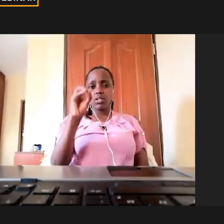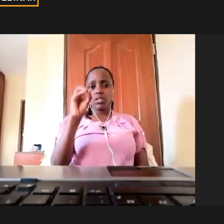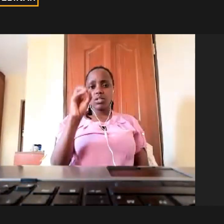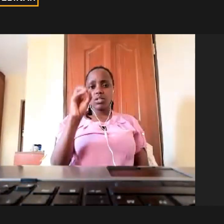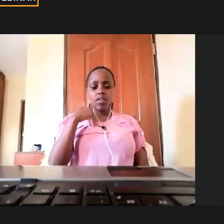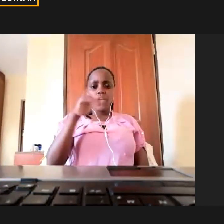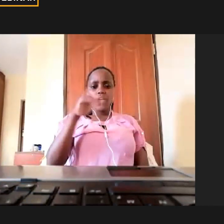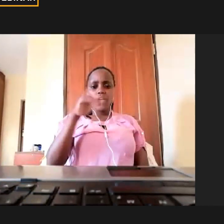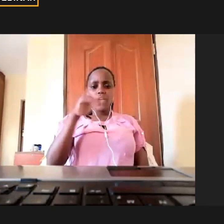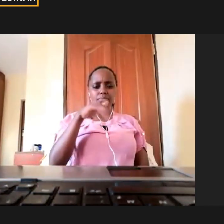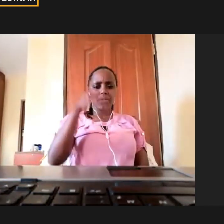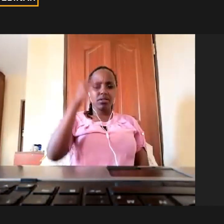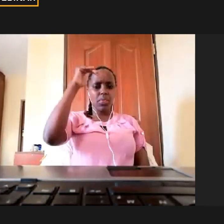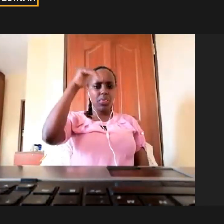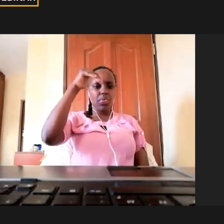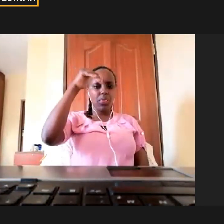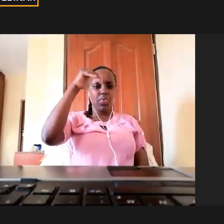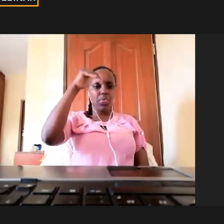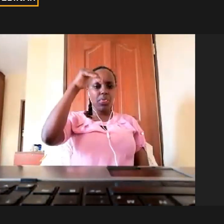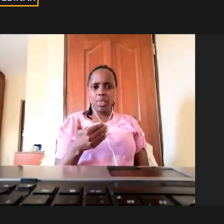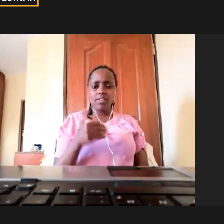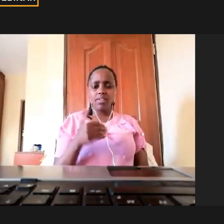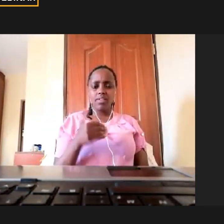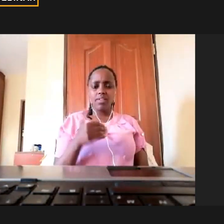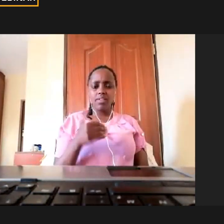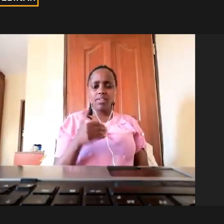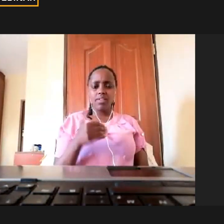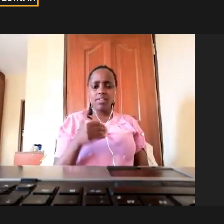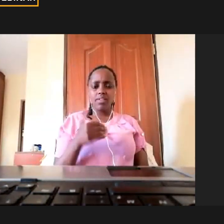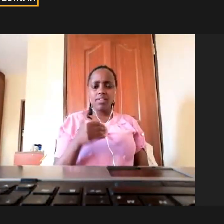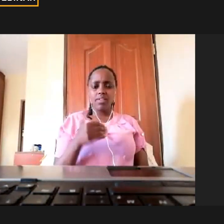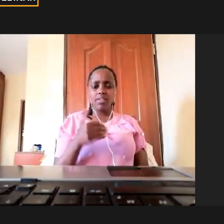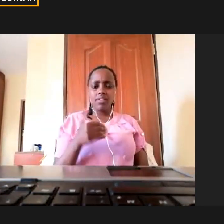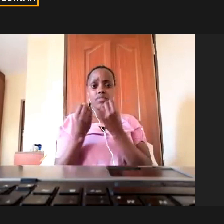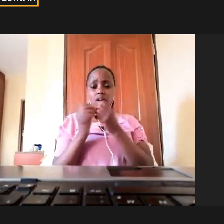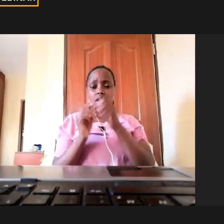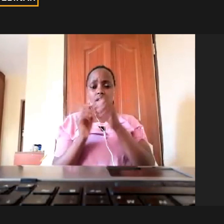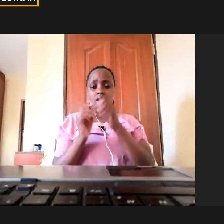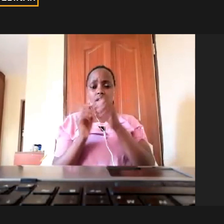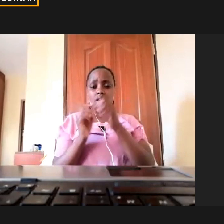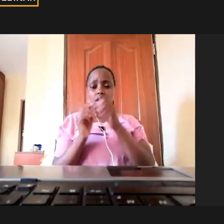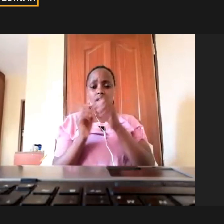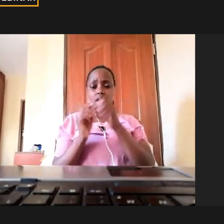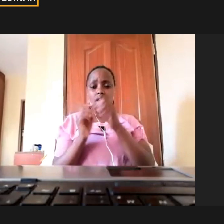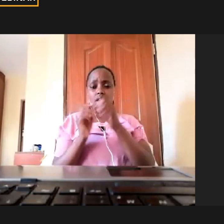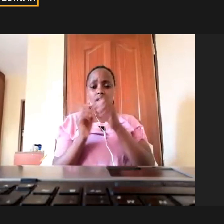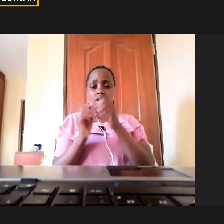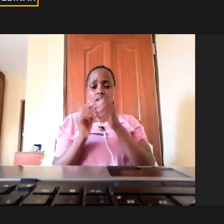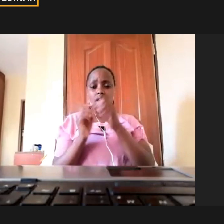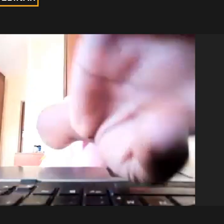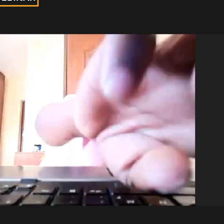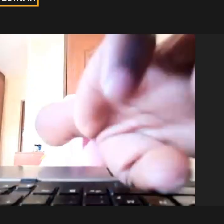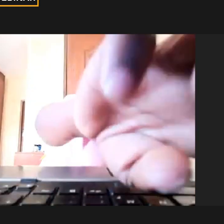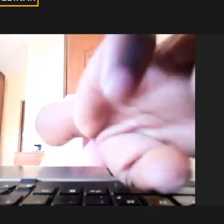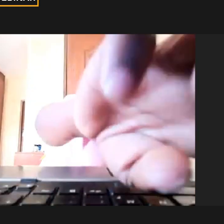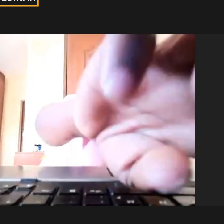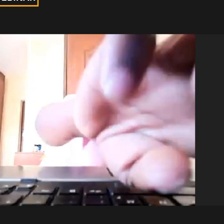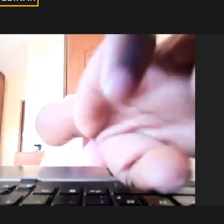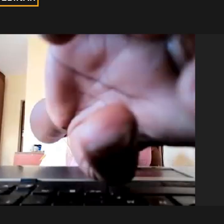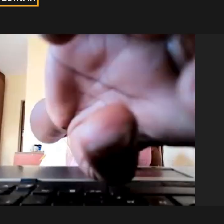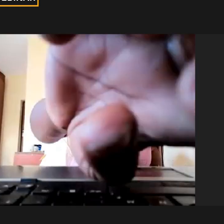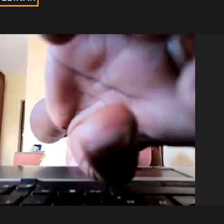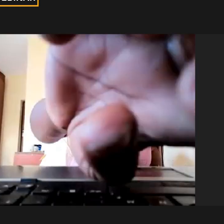is shrinking, and this is affecting the ability of organizations to develop alternative reports to hold governments to account. And we wanted